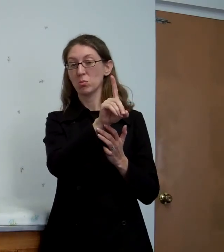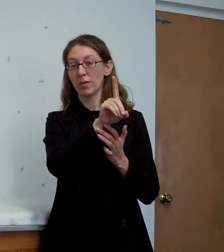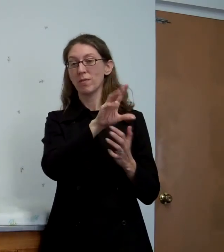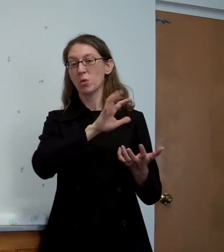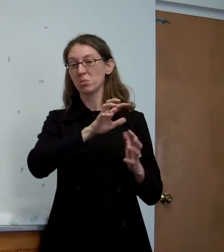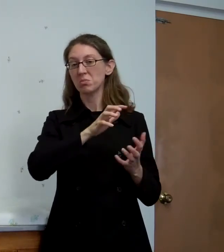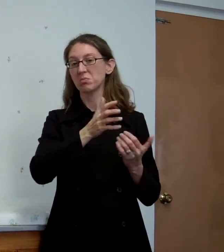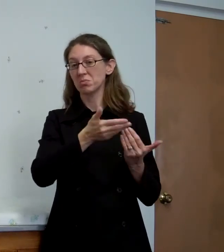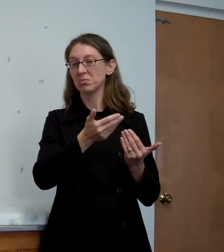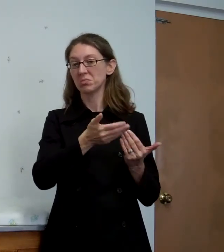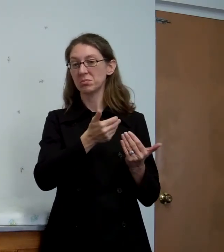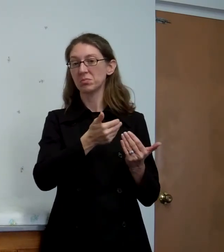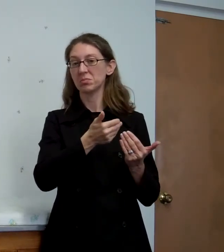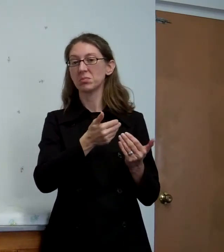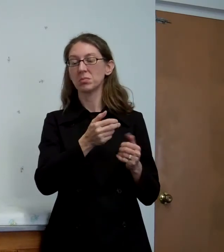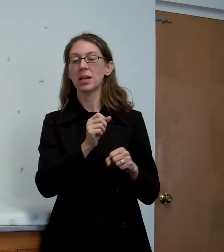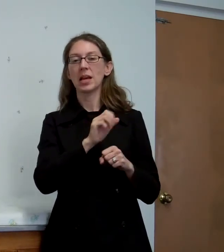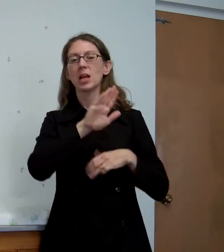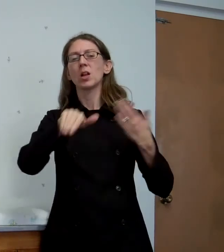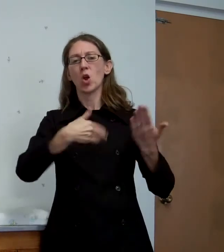and they're pretty user-friendly.